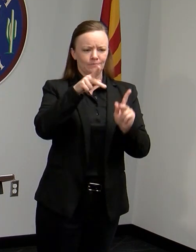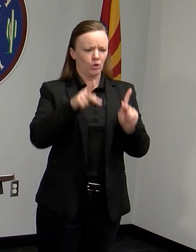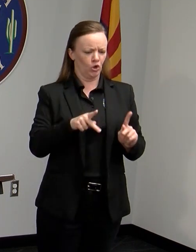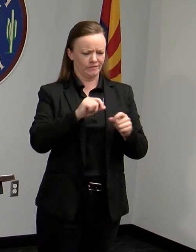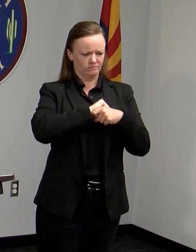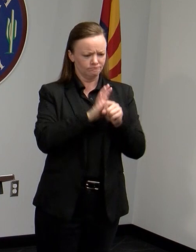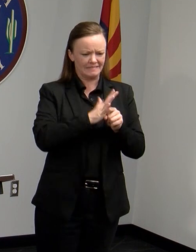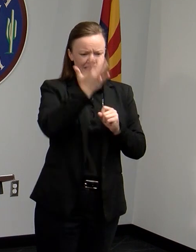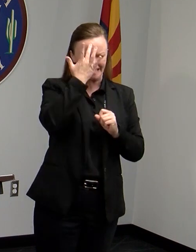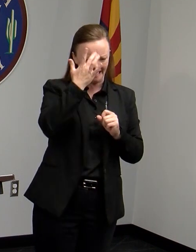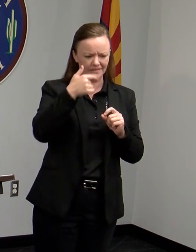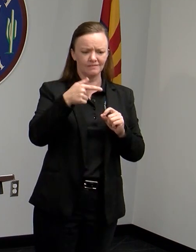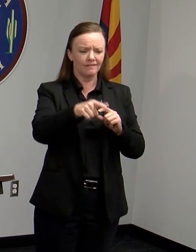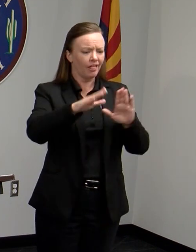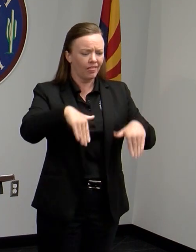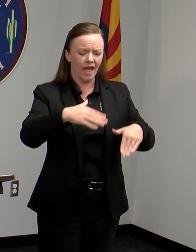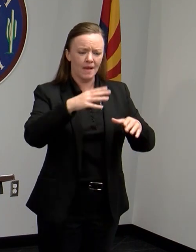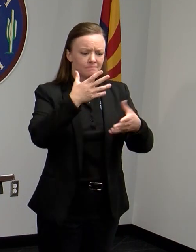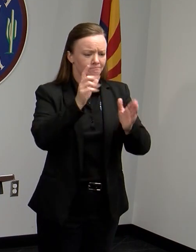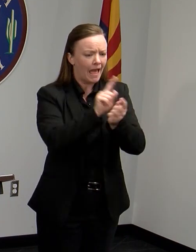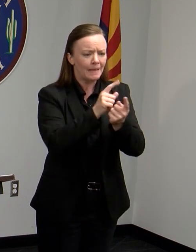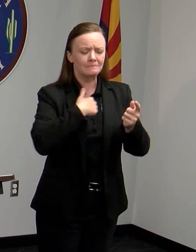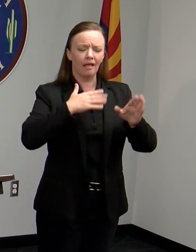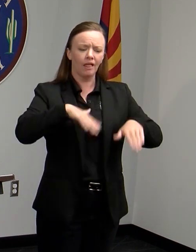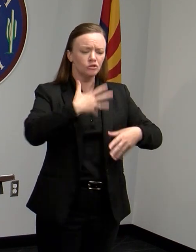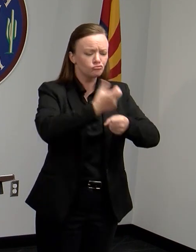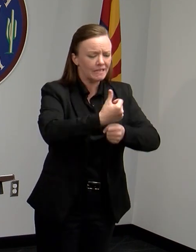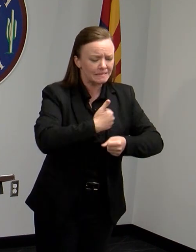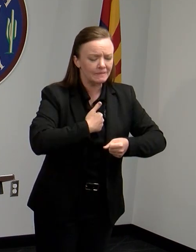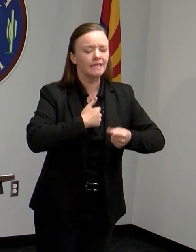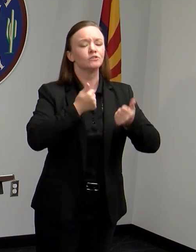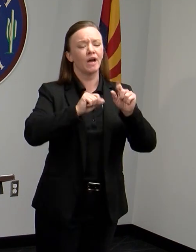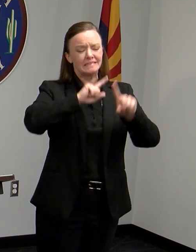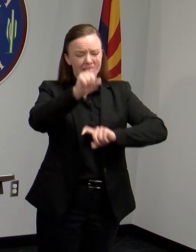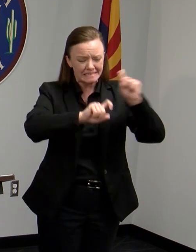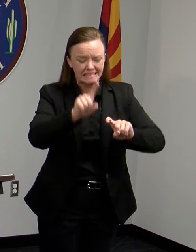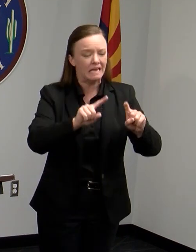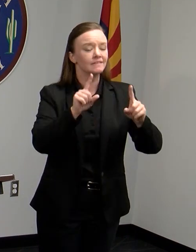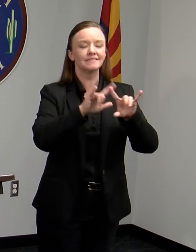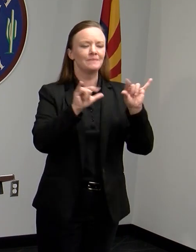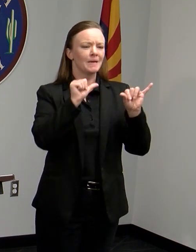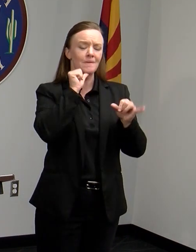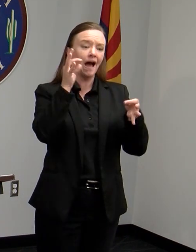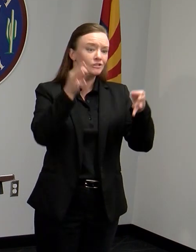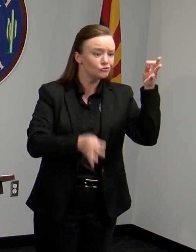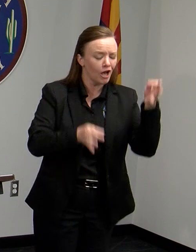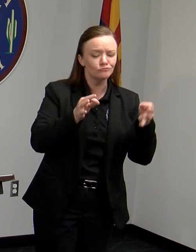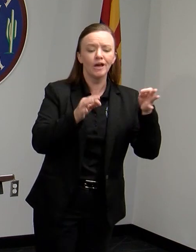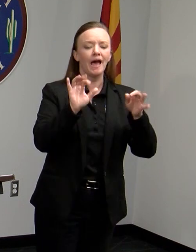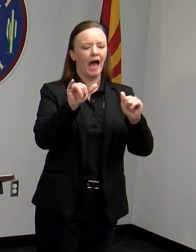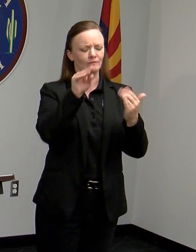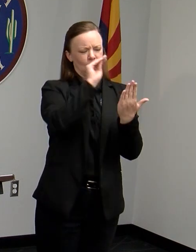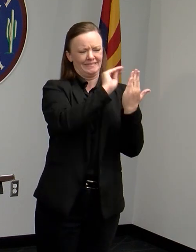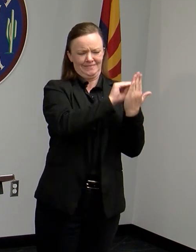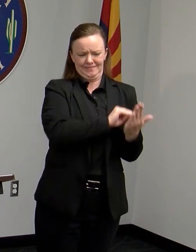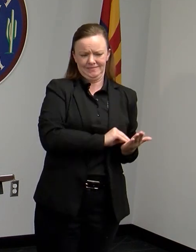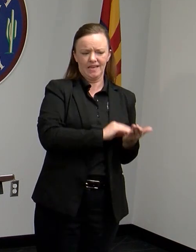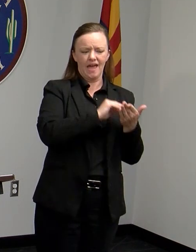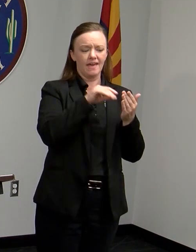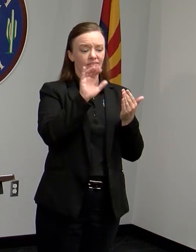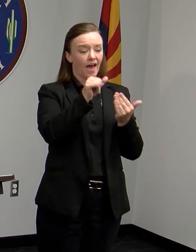to cover as much information as possible without judgment. They also have to interpret the information as